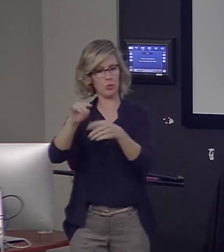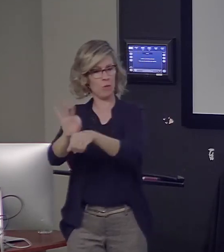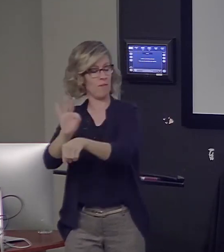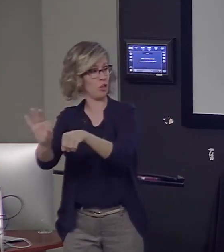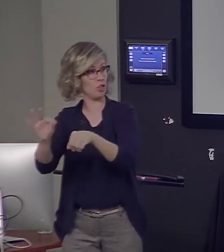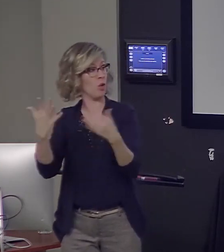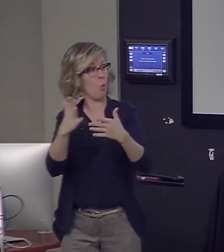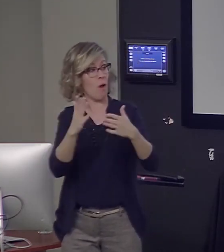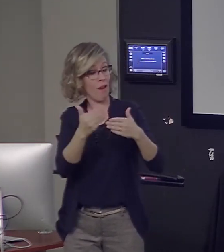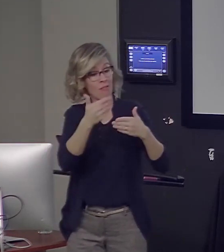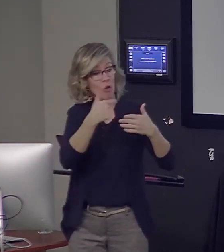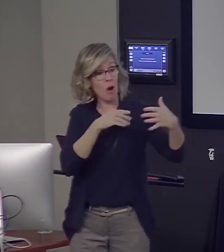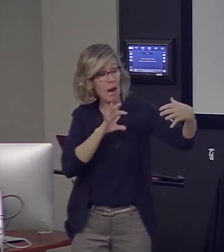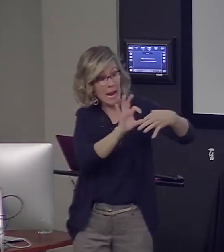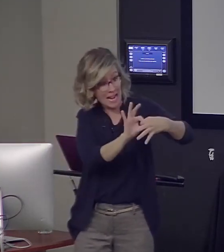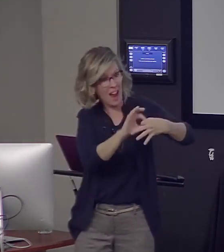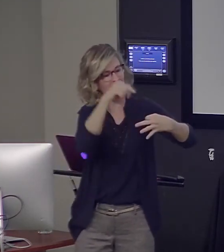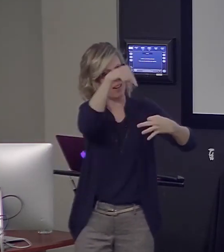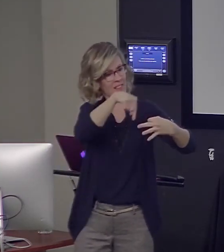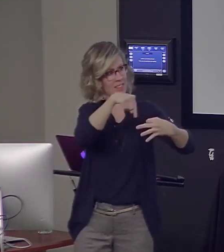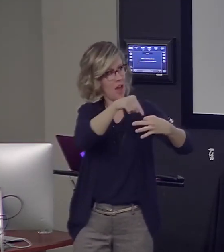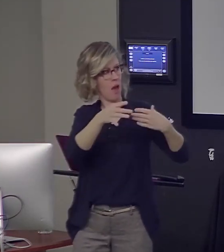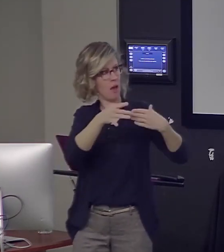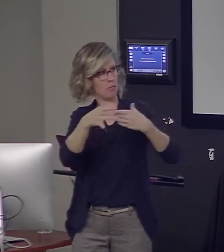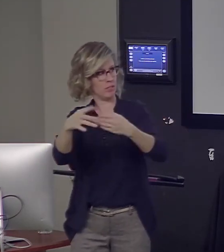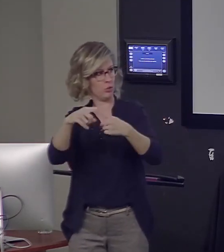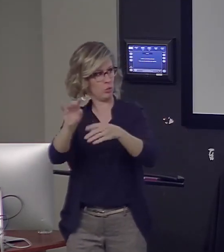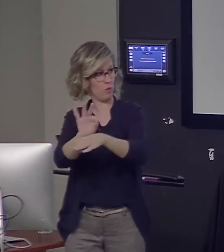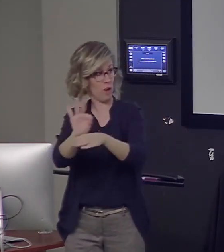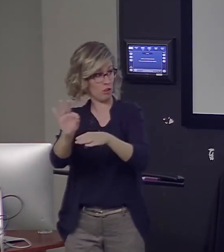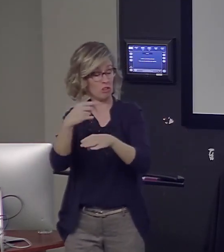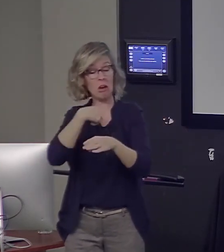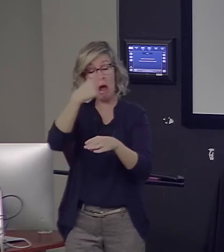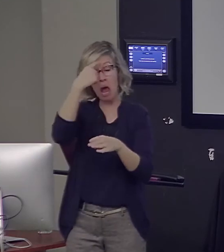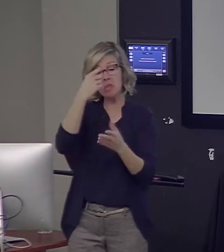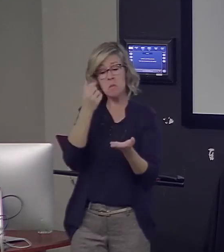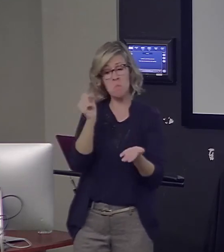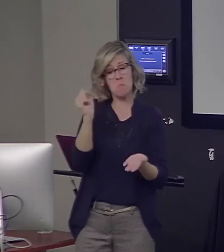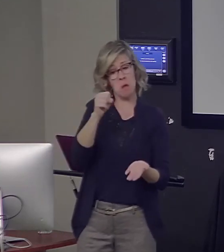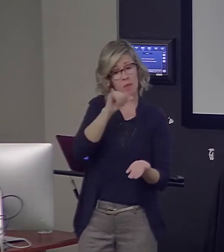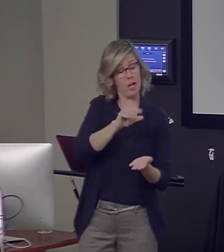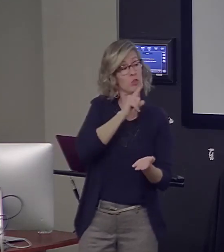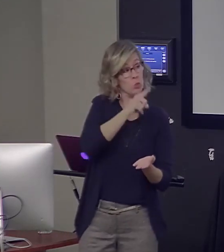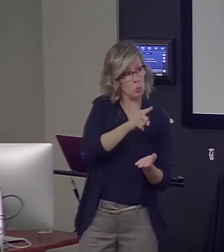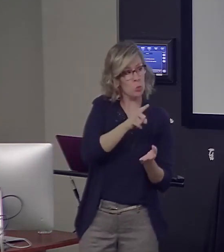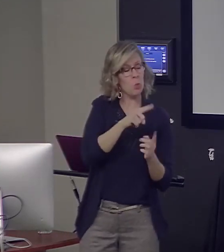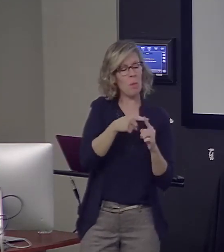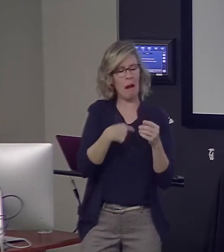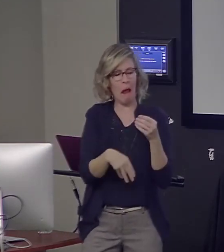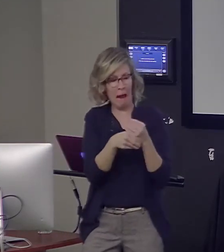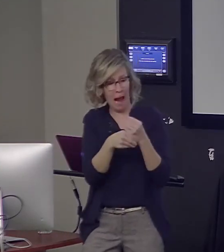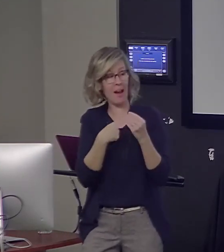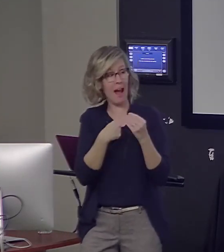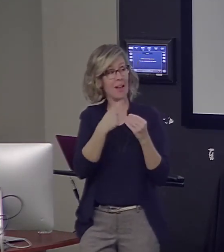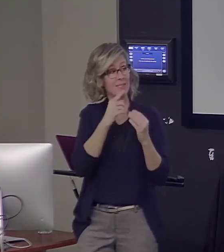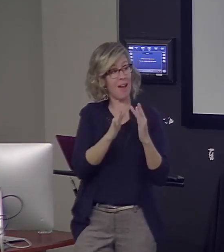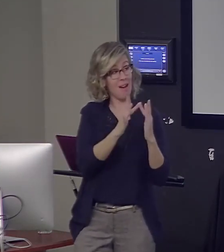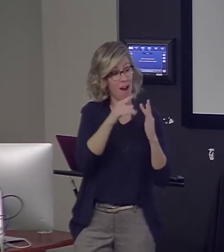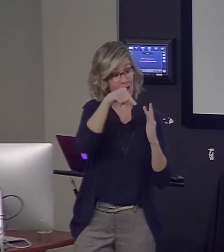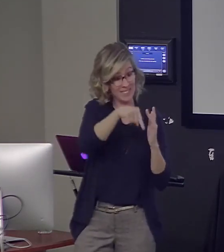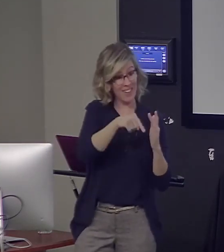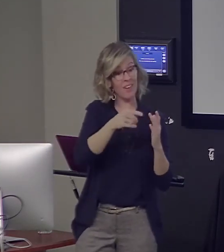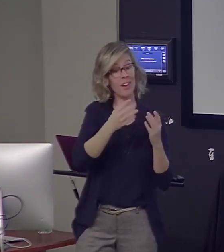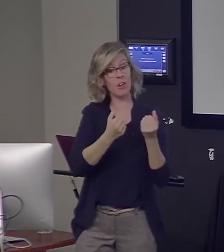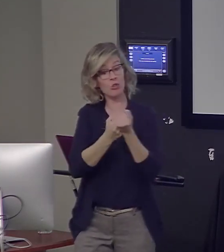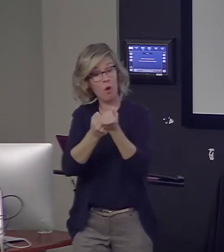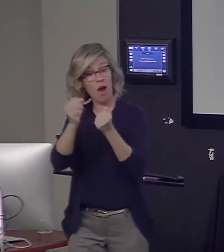connected to, that's going to drive it. And I would say that, yes, that is true, with the modification that connectivity does so because